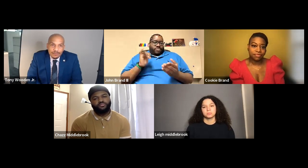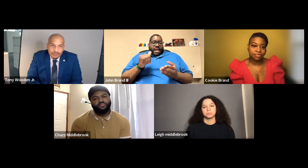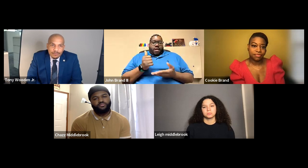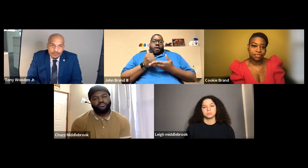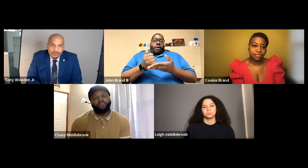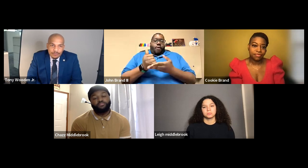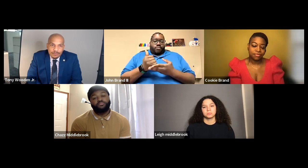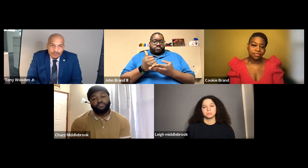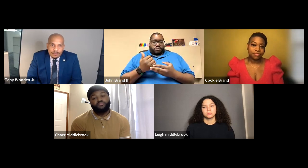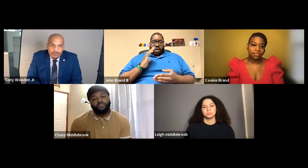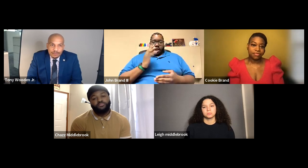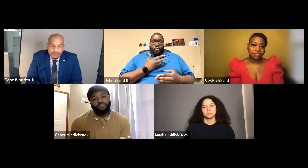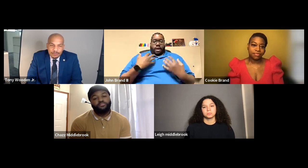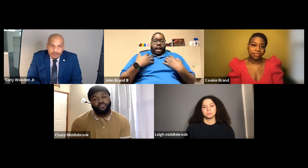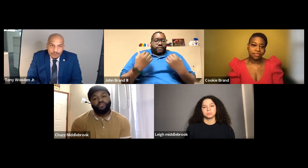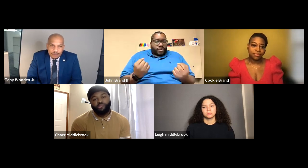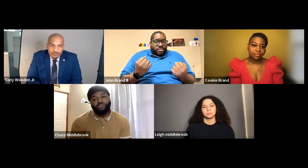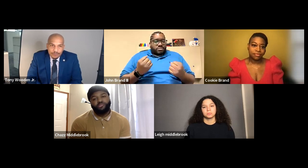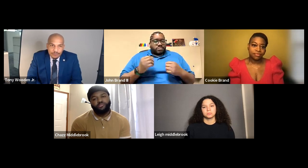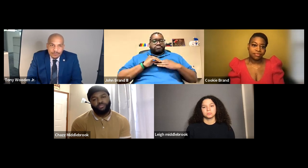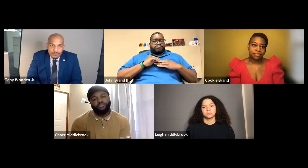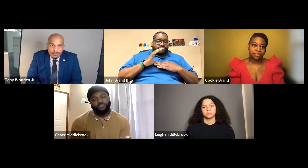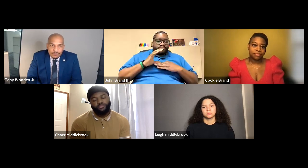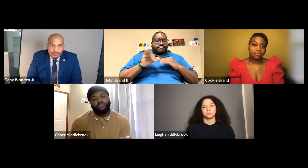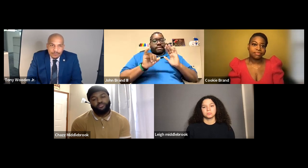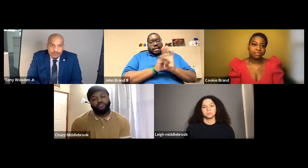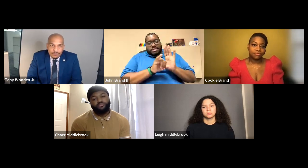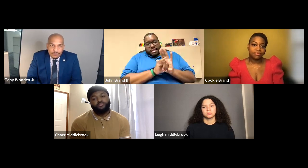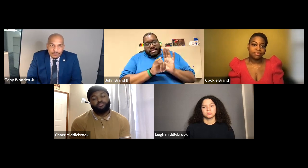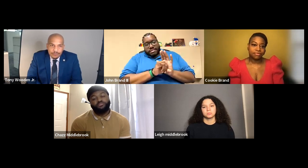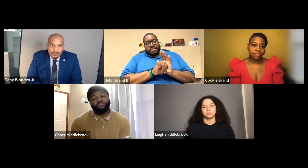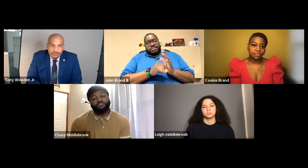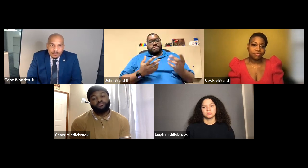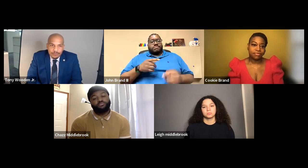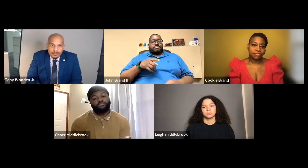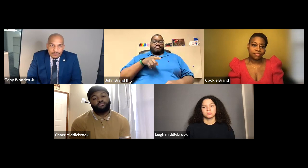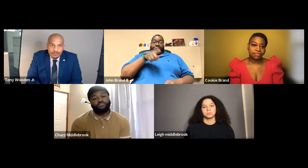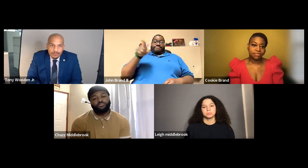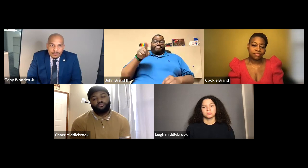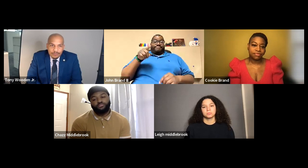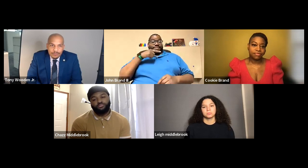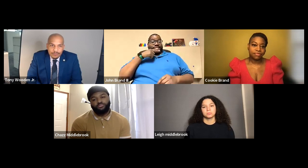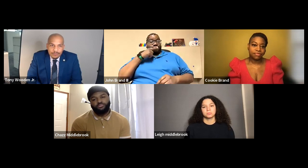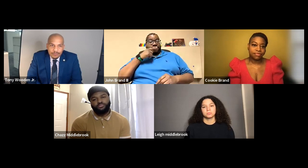we all have our deaf role models who had helped us through life, who've helped us build our confidence